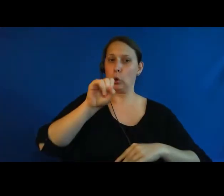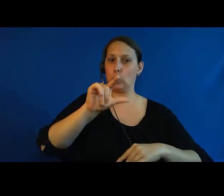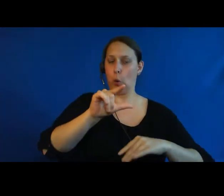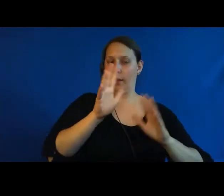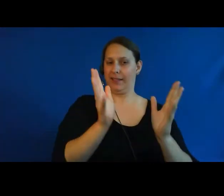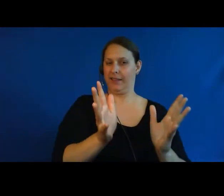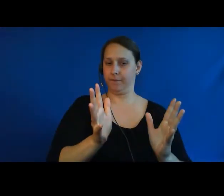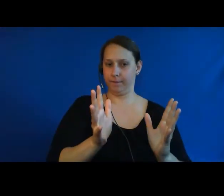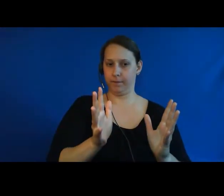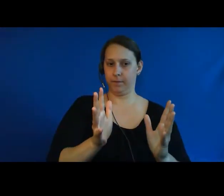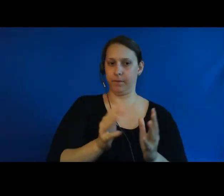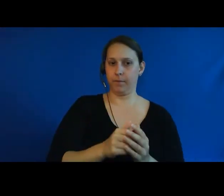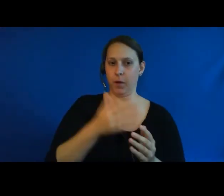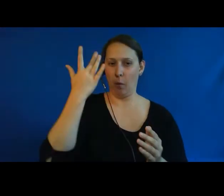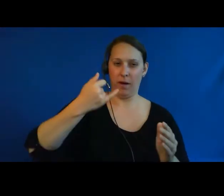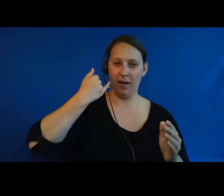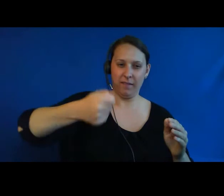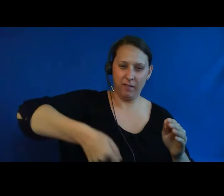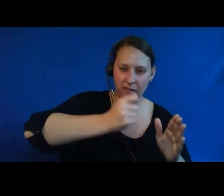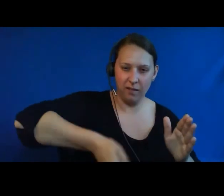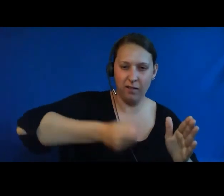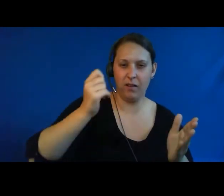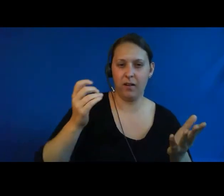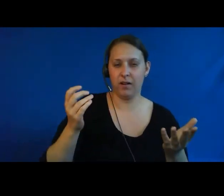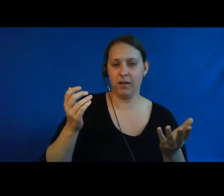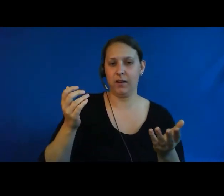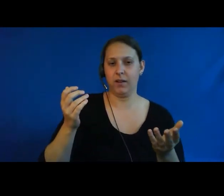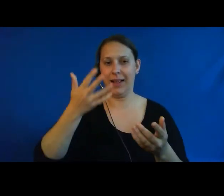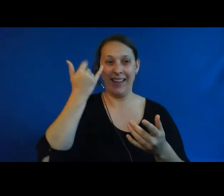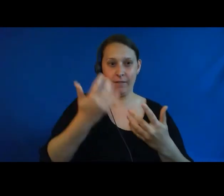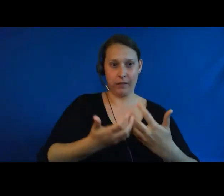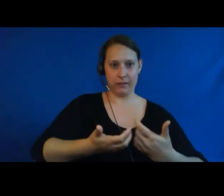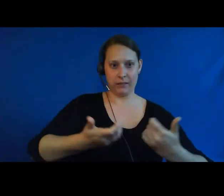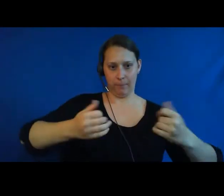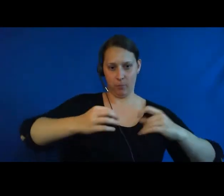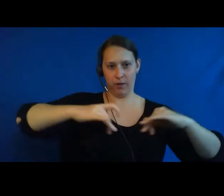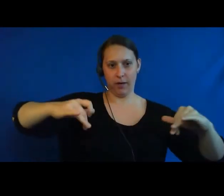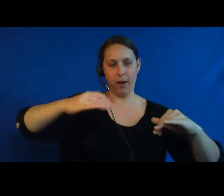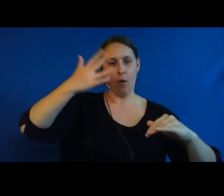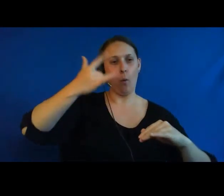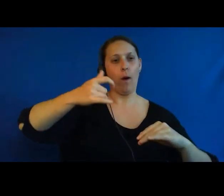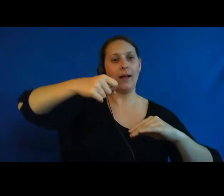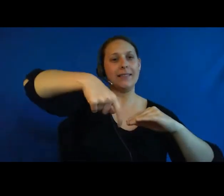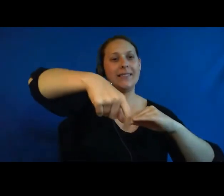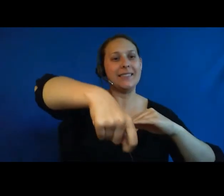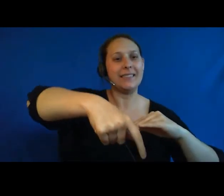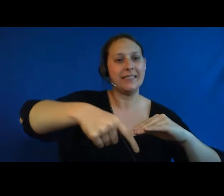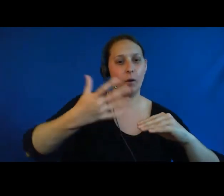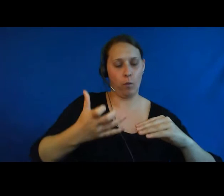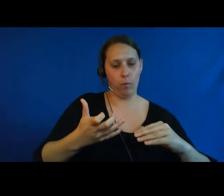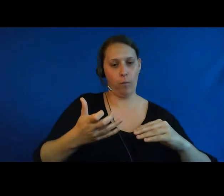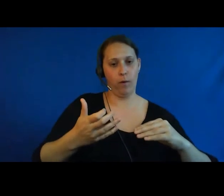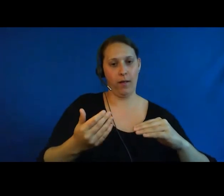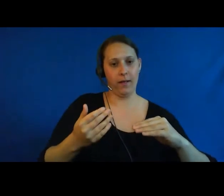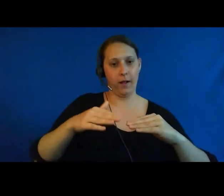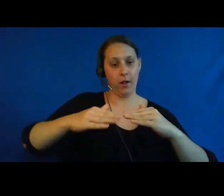is known about disturbing soil is, as you said, bringing the seed bank to the surface, especially if you've used a